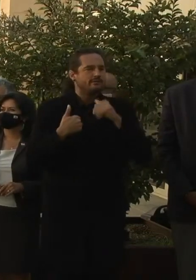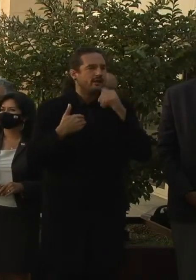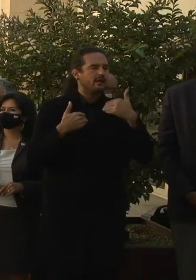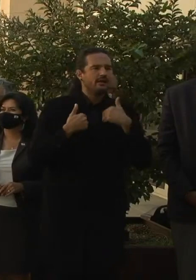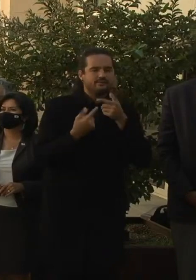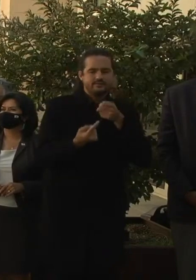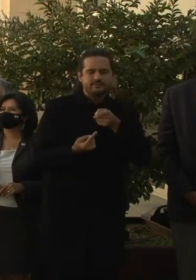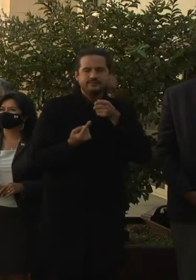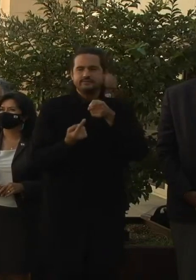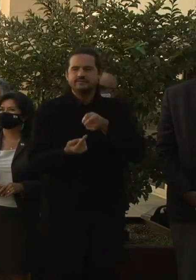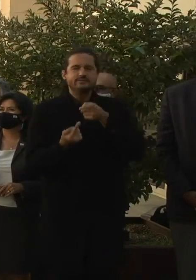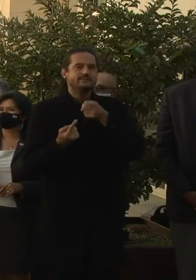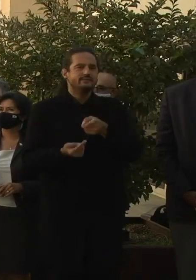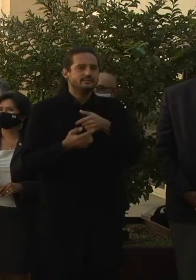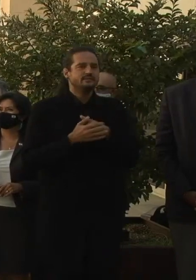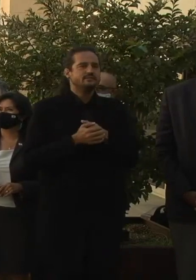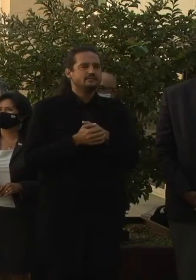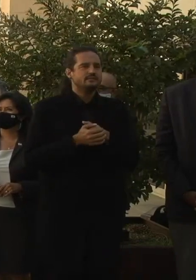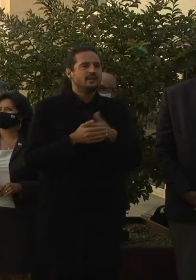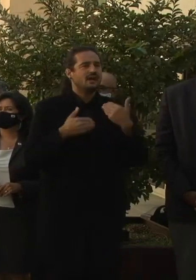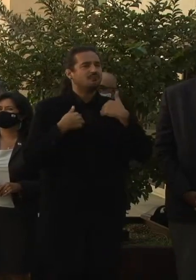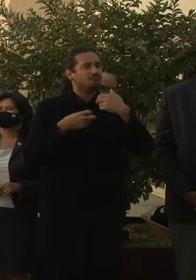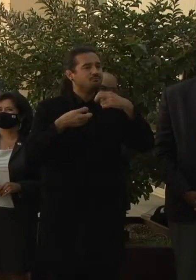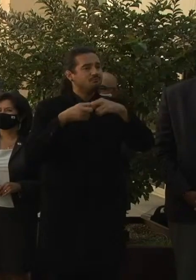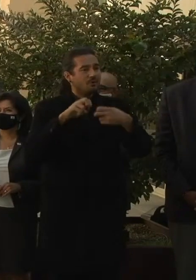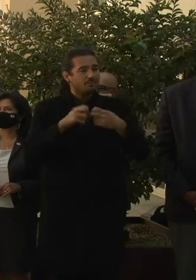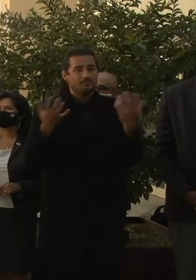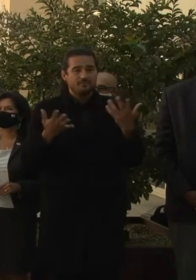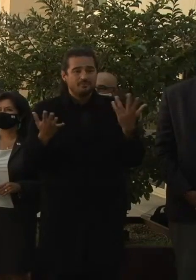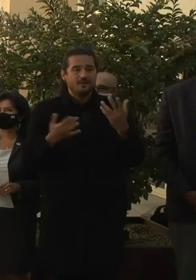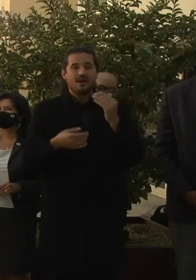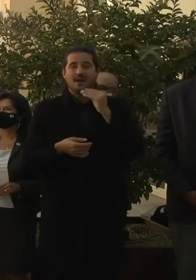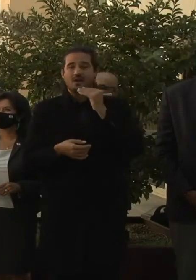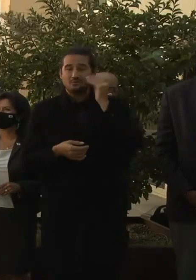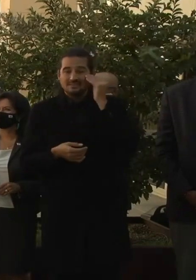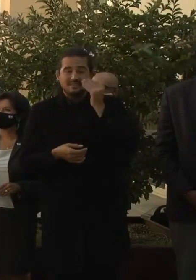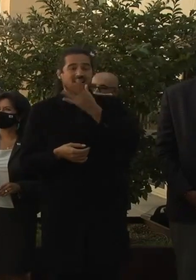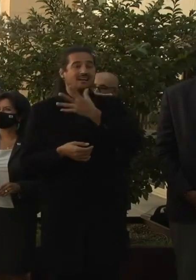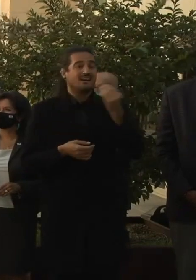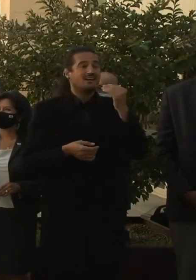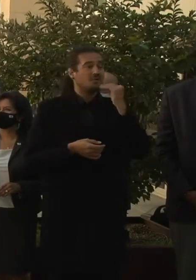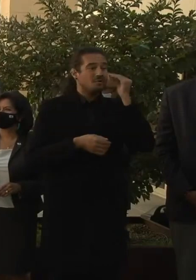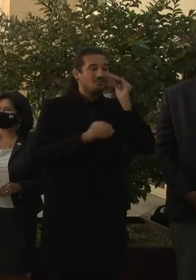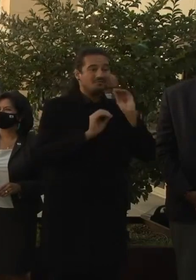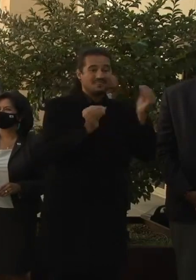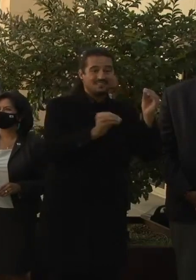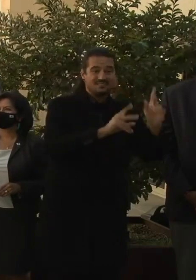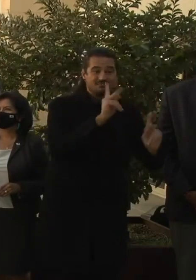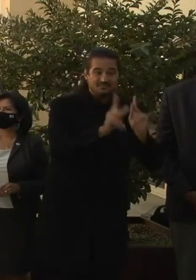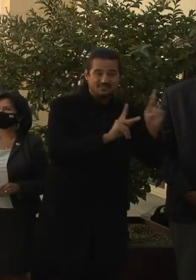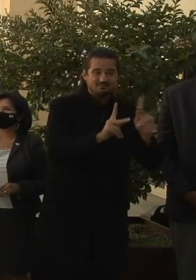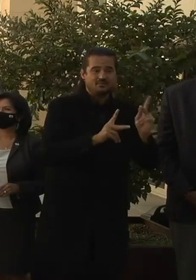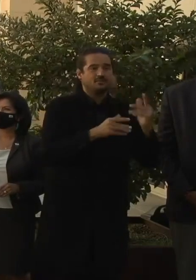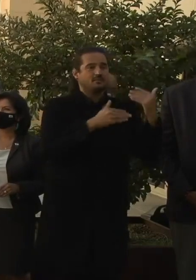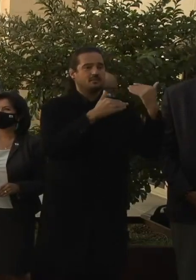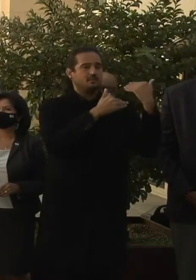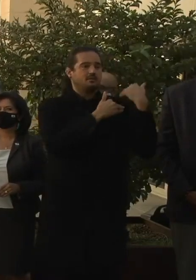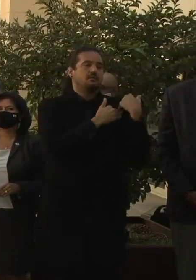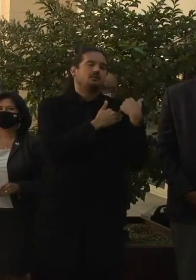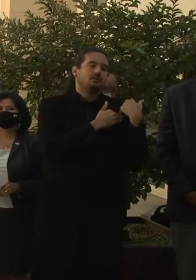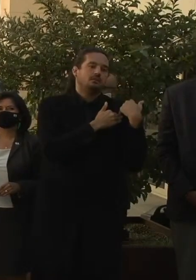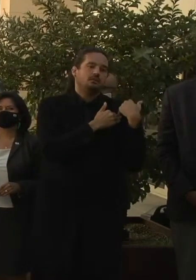past, the issue of housing and homelessness, frankly, has been the responsibility almost exclusively of cities and